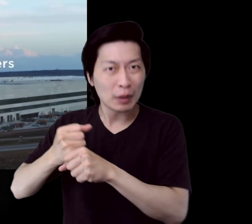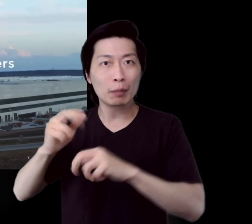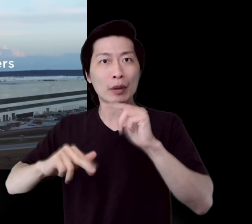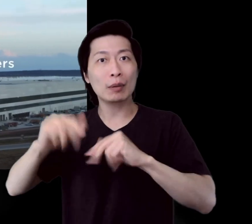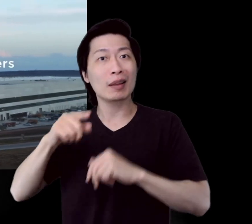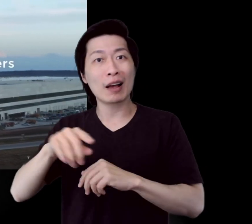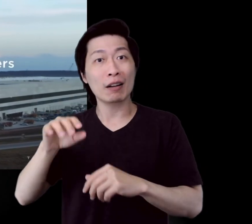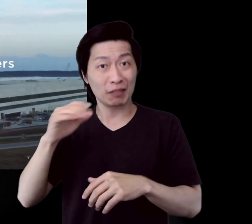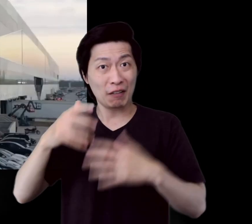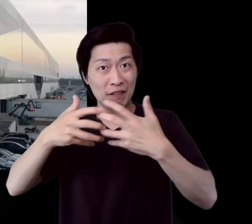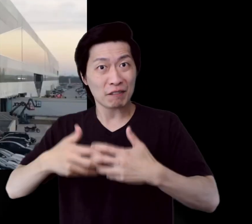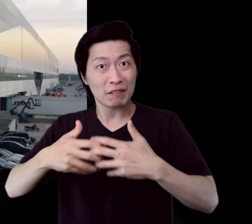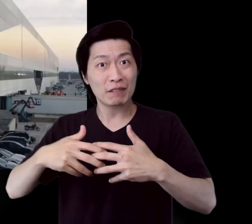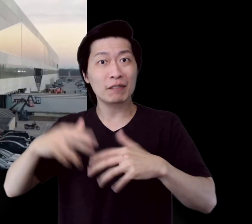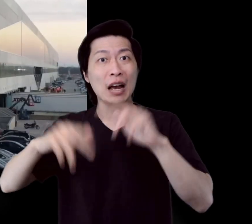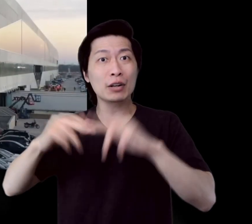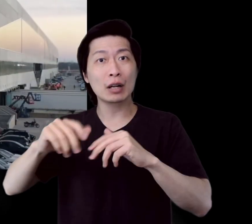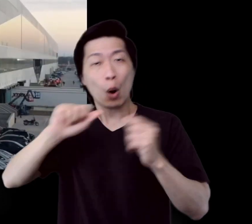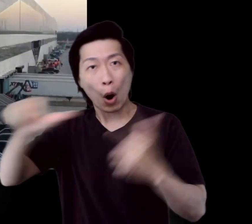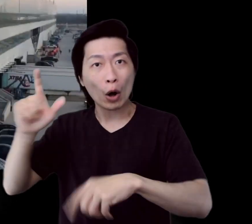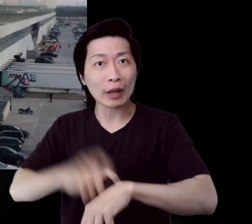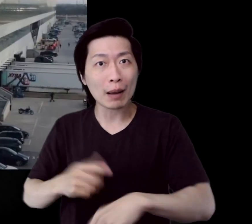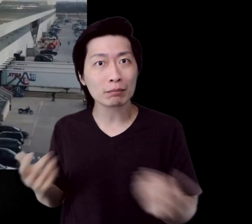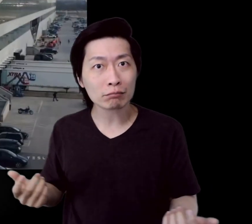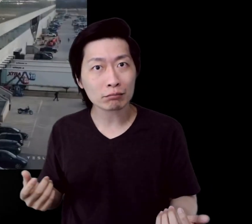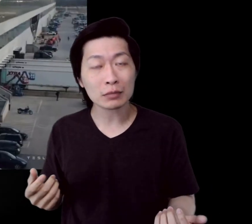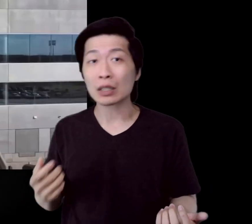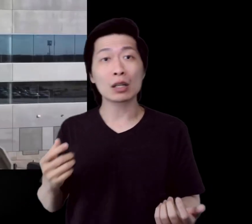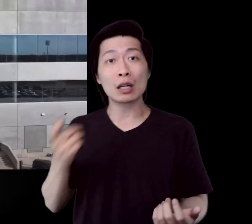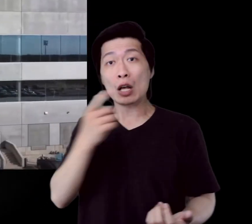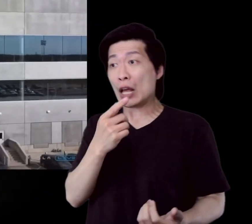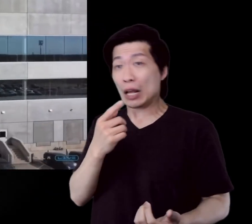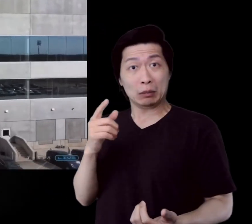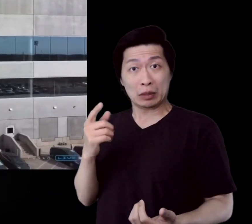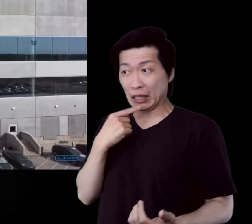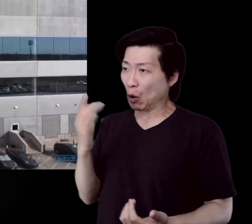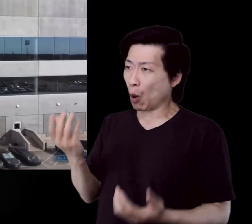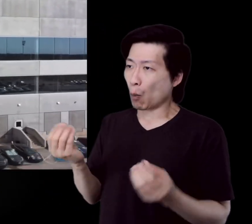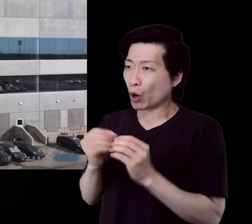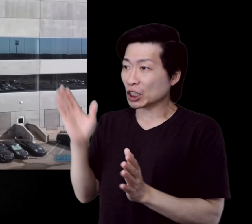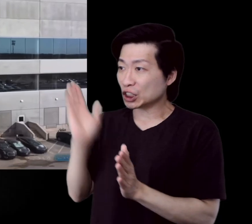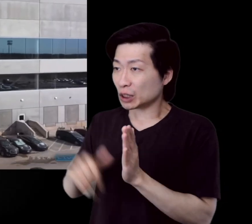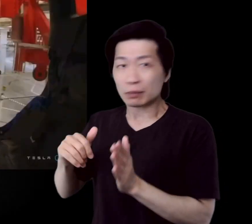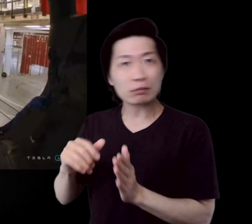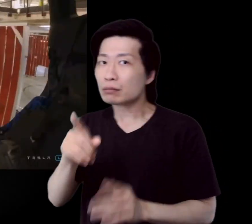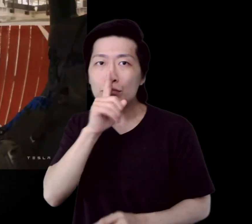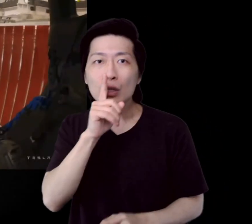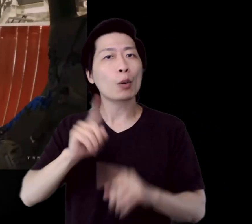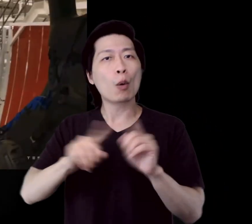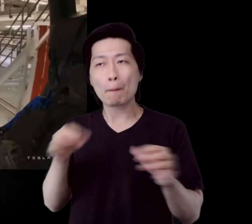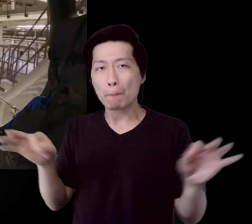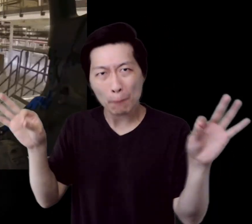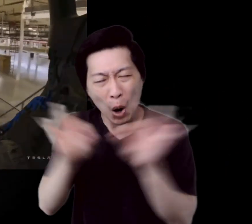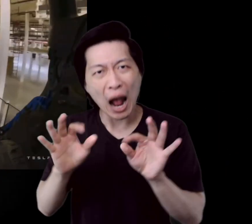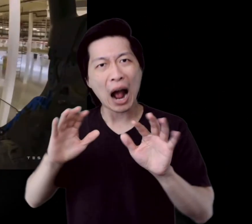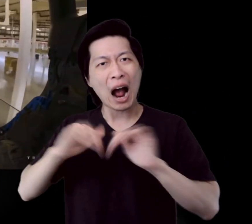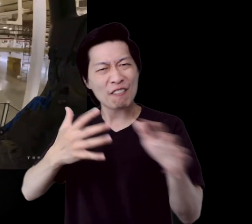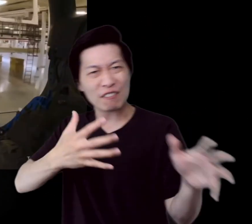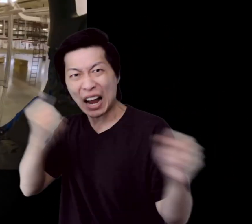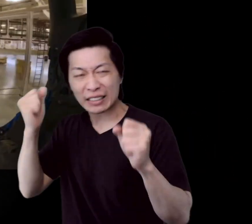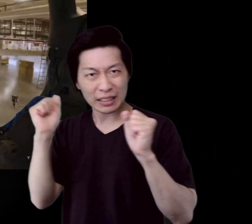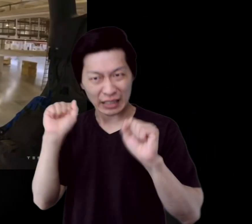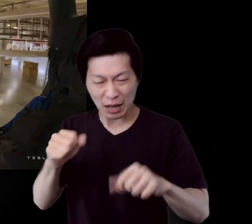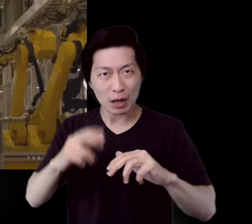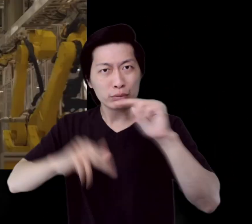all time. There was never any talk about making it cheaper. Only how fast can we make it, and can we make it